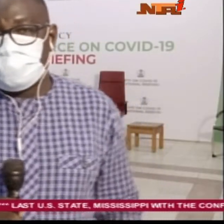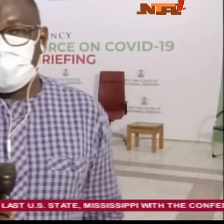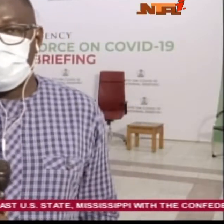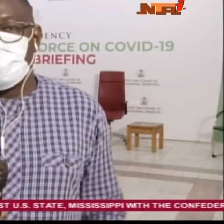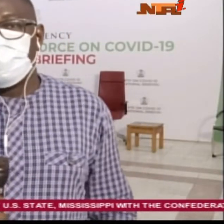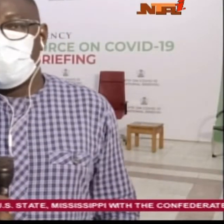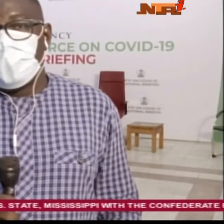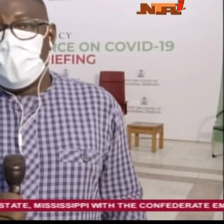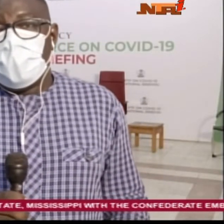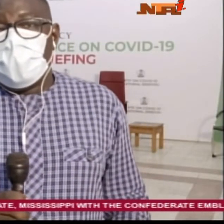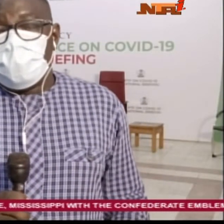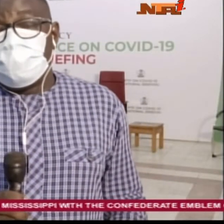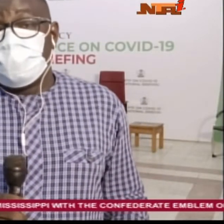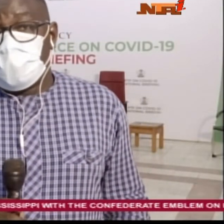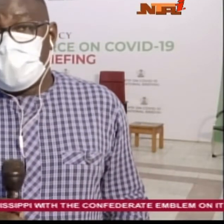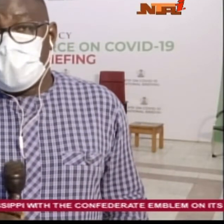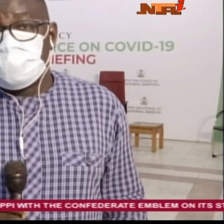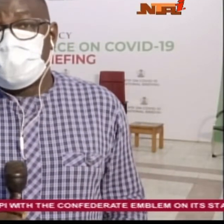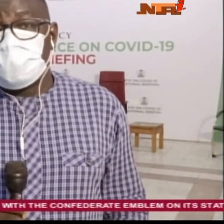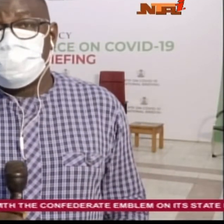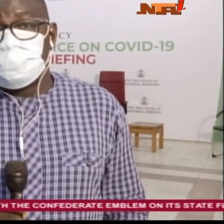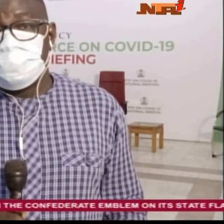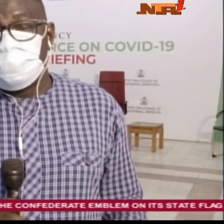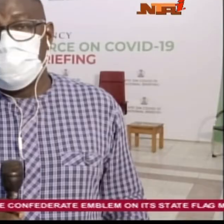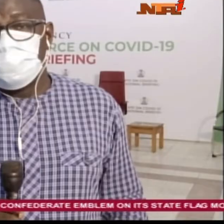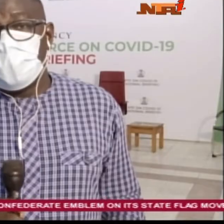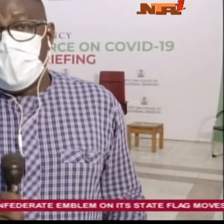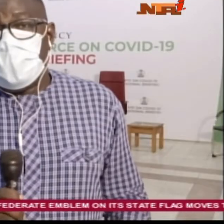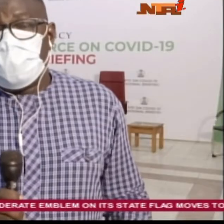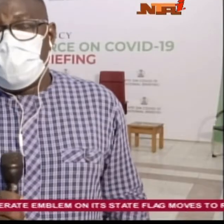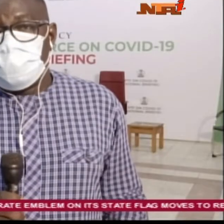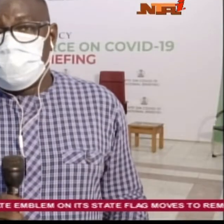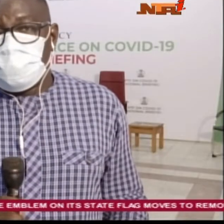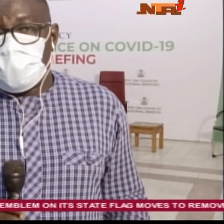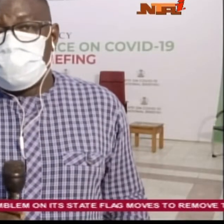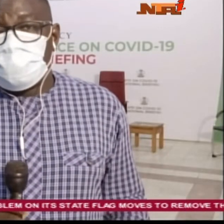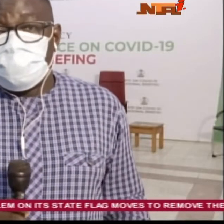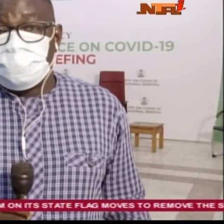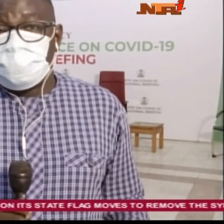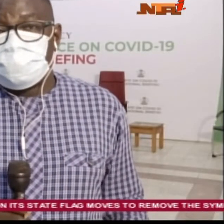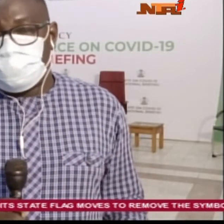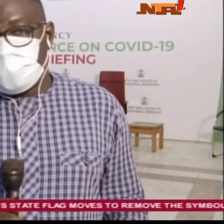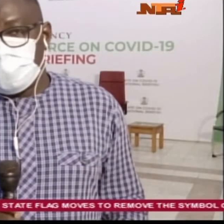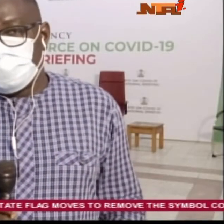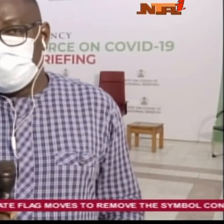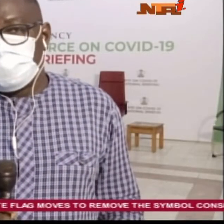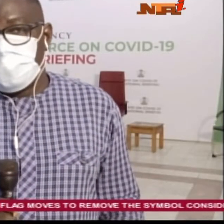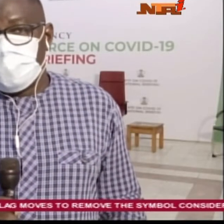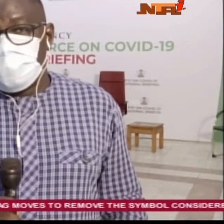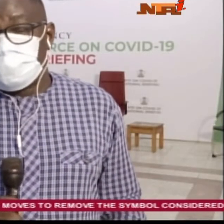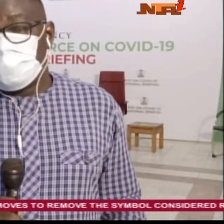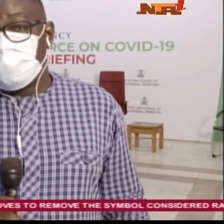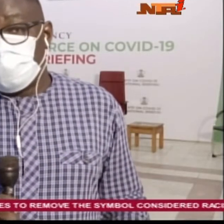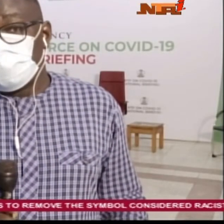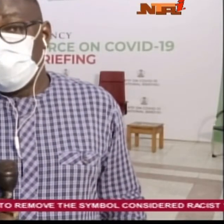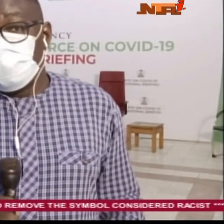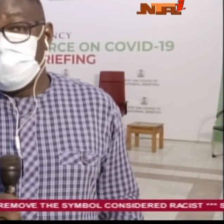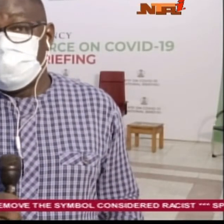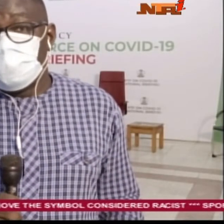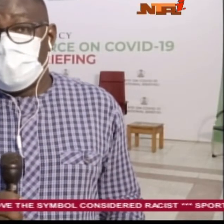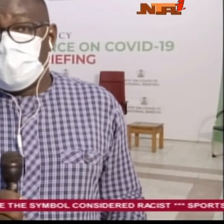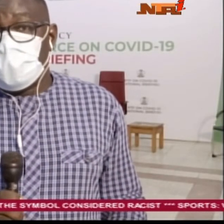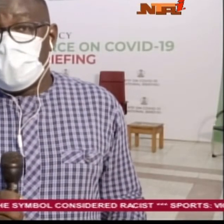implies that government workers can still go to work from Mondays to Fridays, but of course